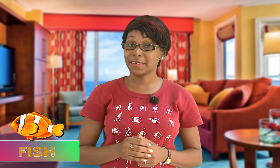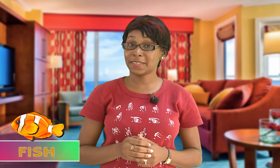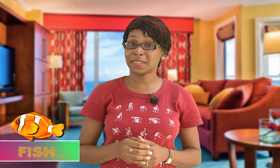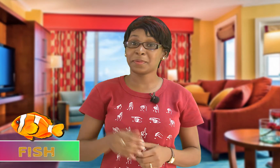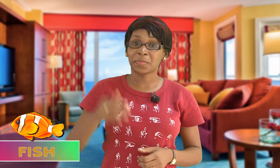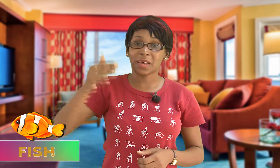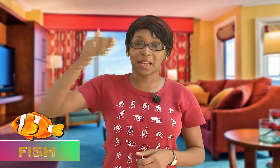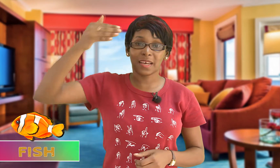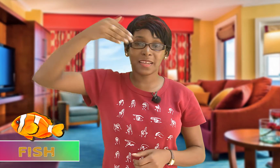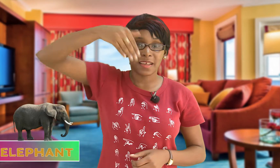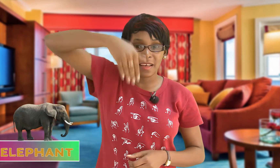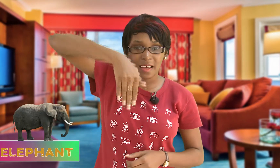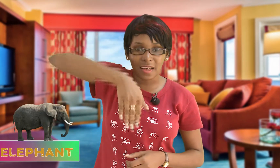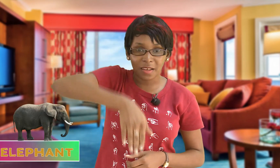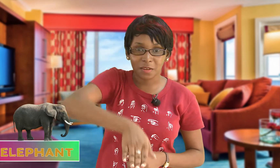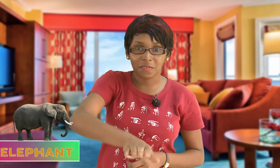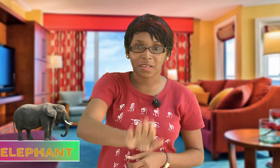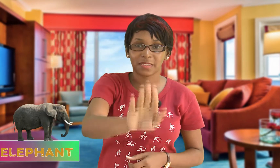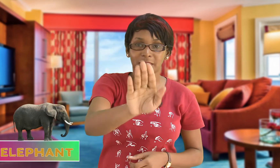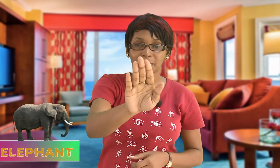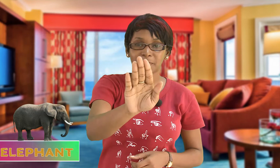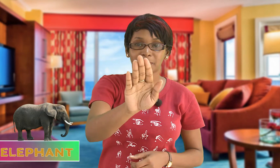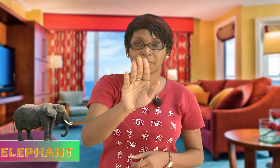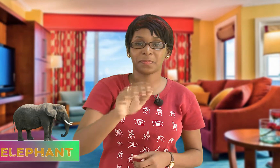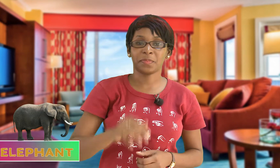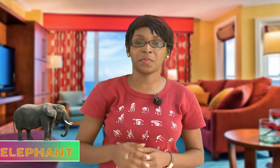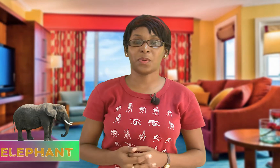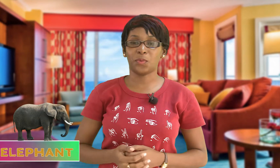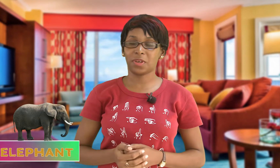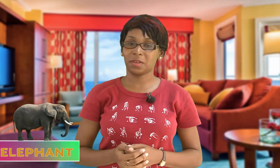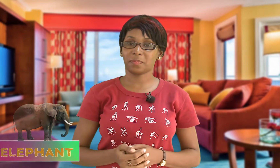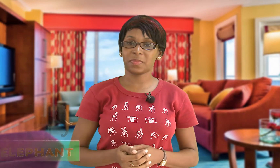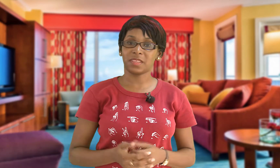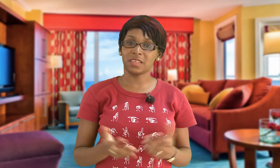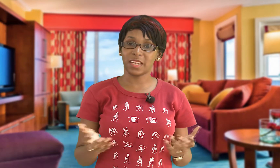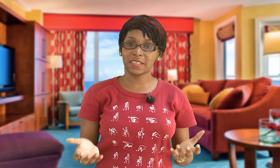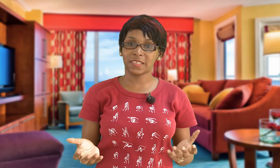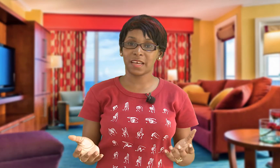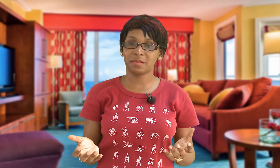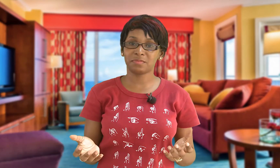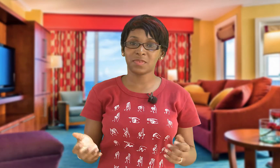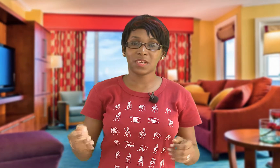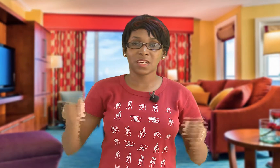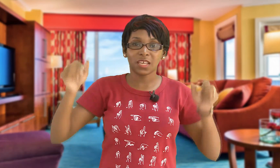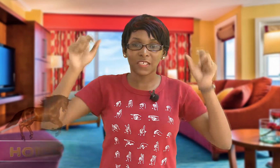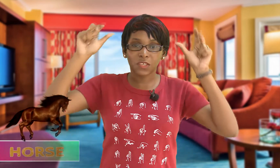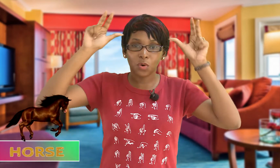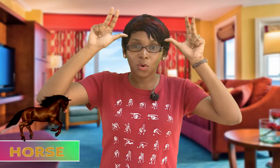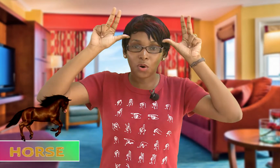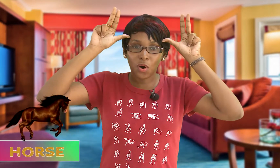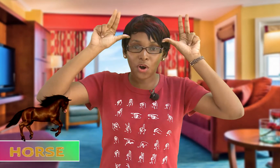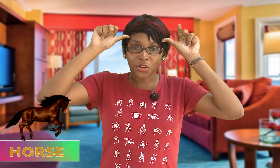nice, and elephant. Okay, the next sign is